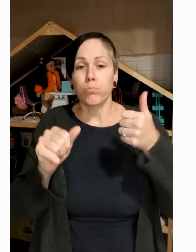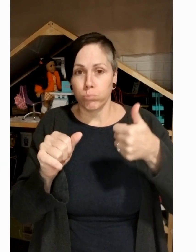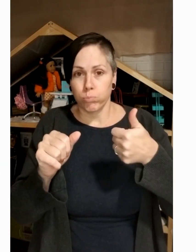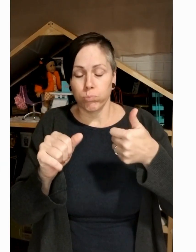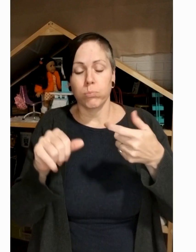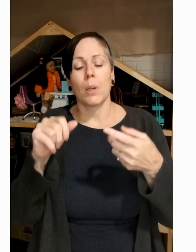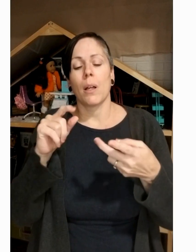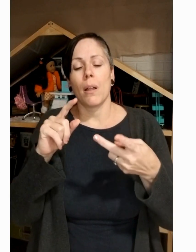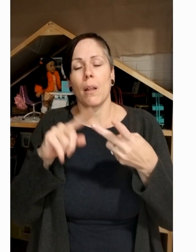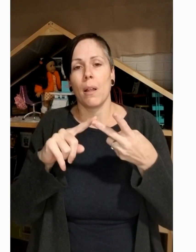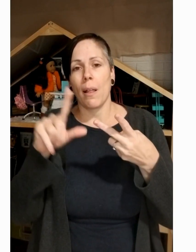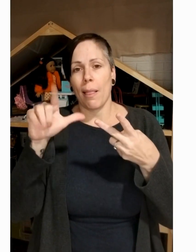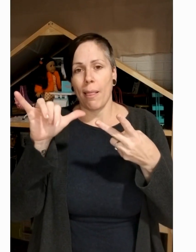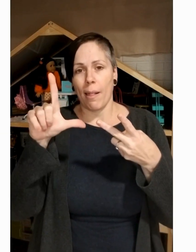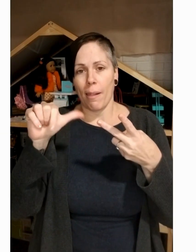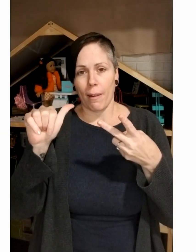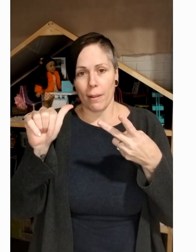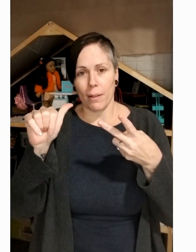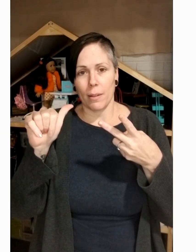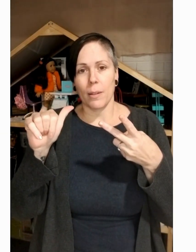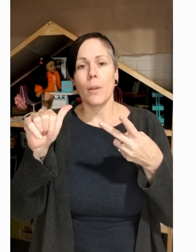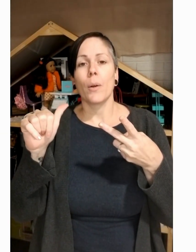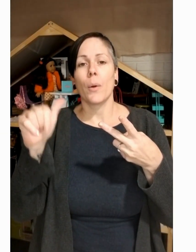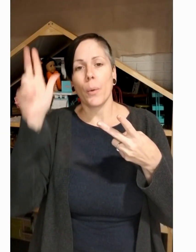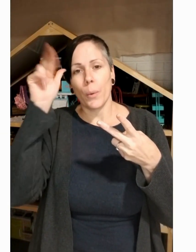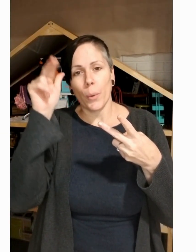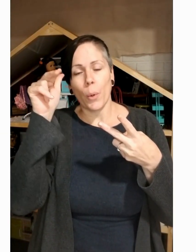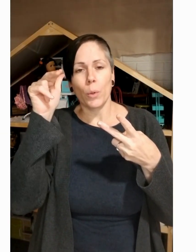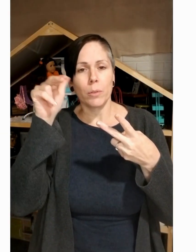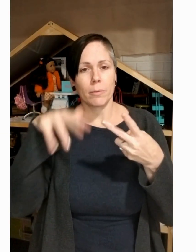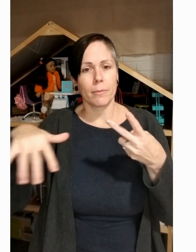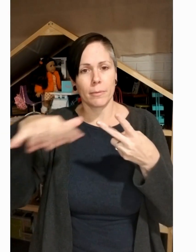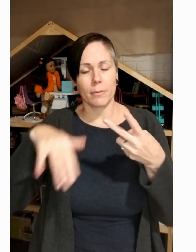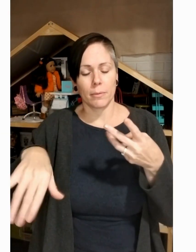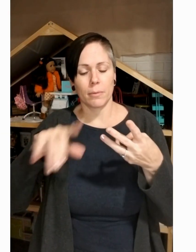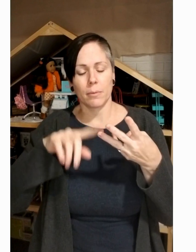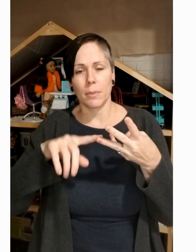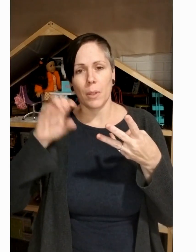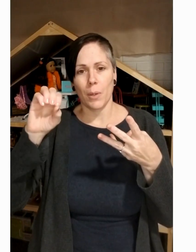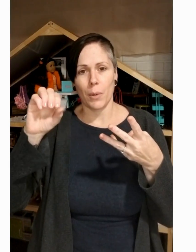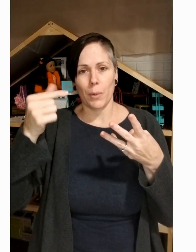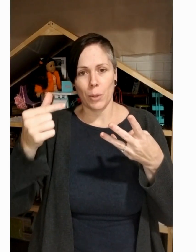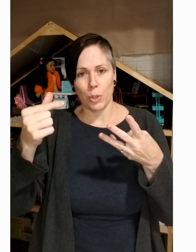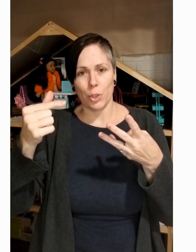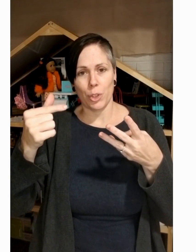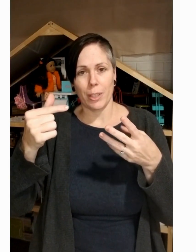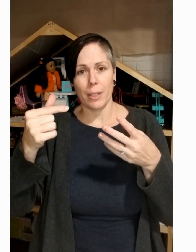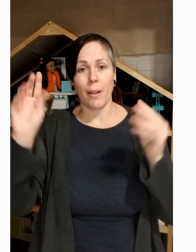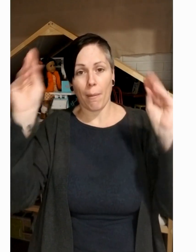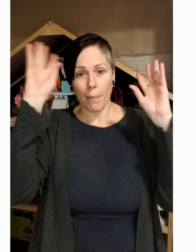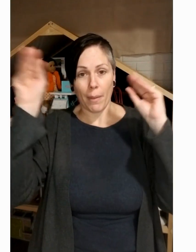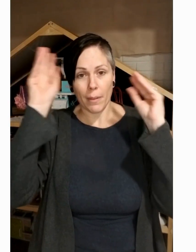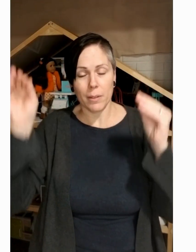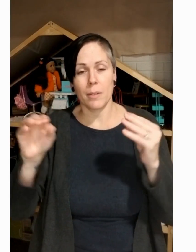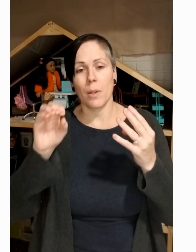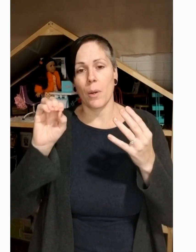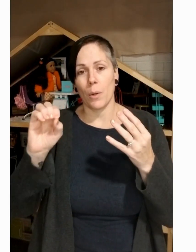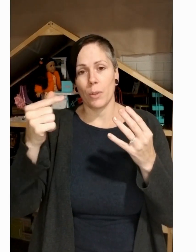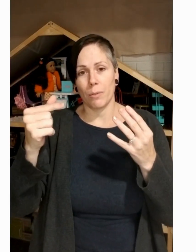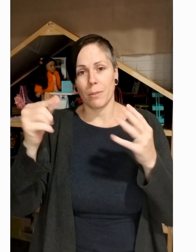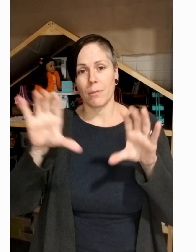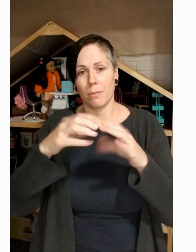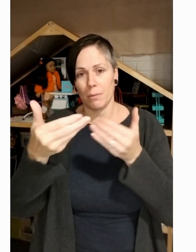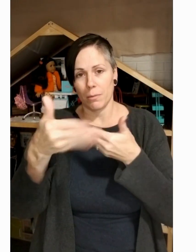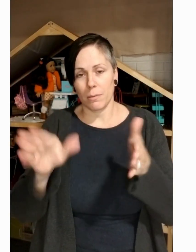stable, the Our Generation ambulance, and the Our Generation classroom. So that was 4 big